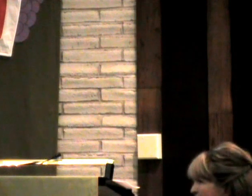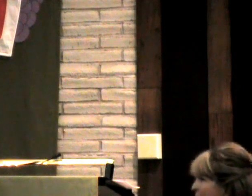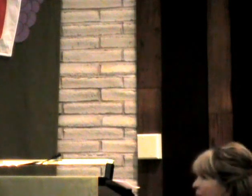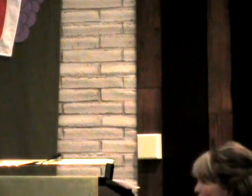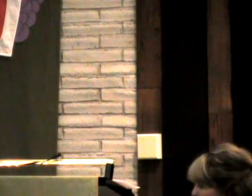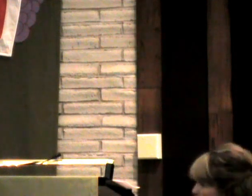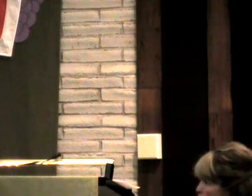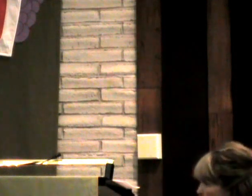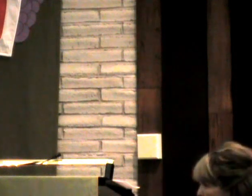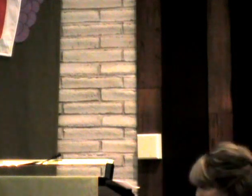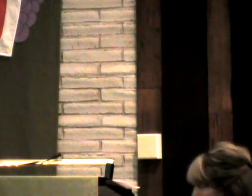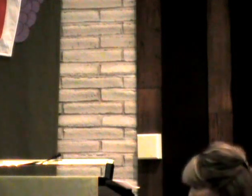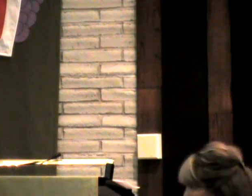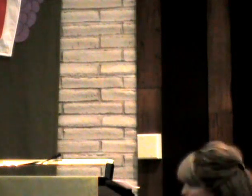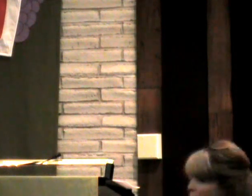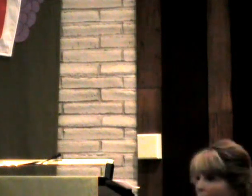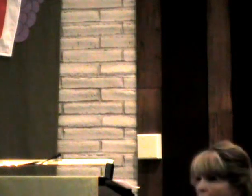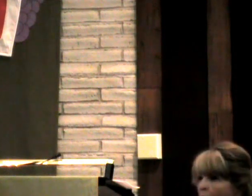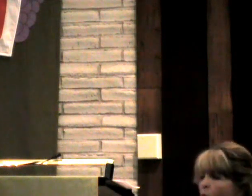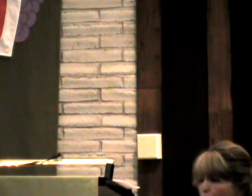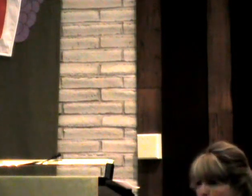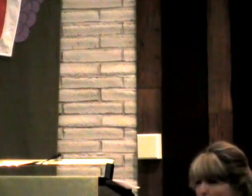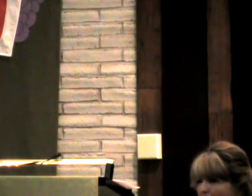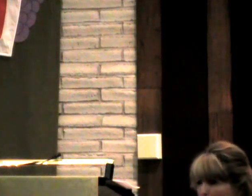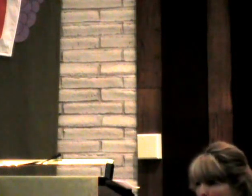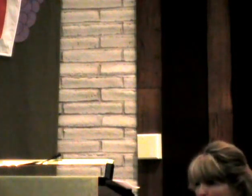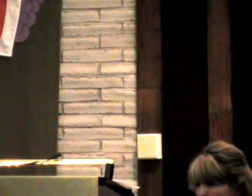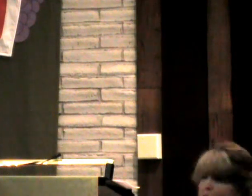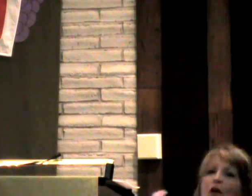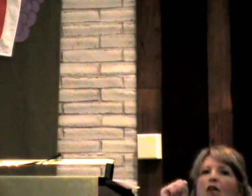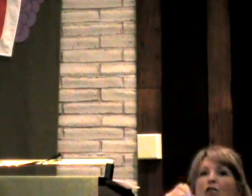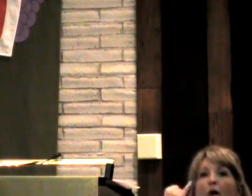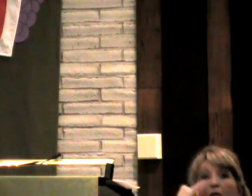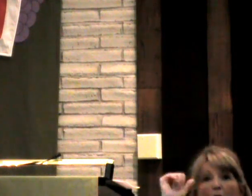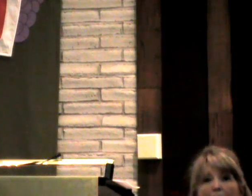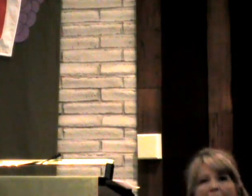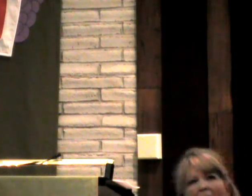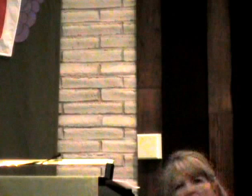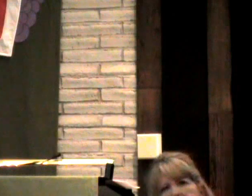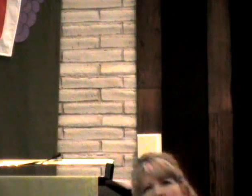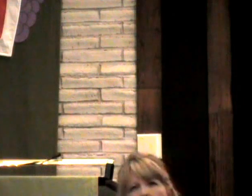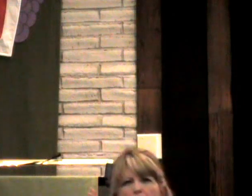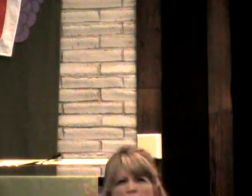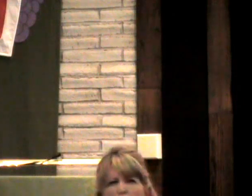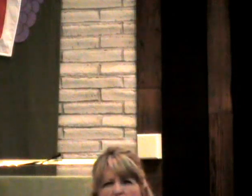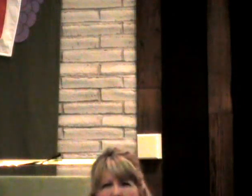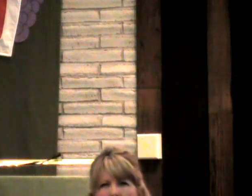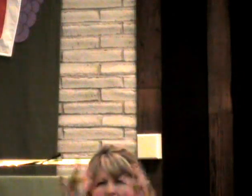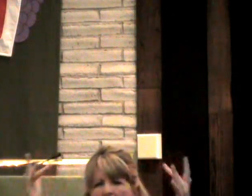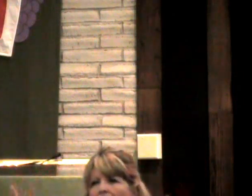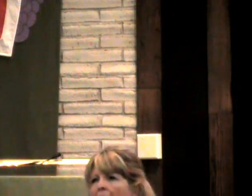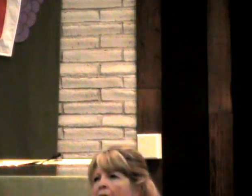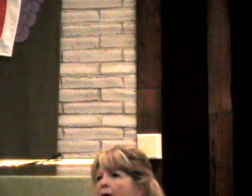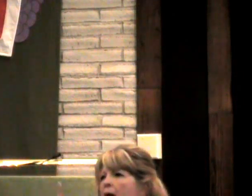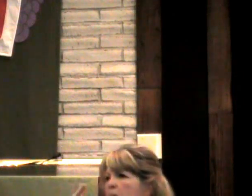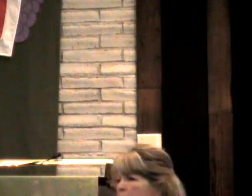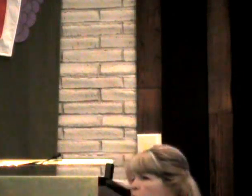to teach me about. And I want to share that with you. I want to pray with you. So I'd like to have maybe some light